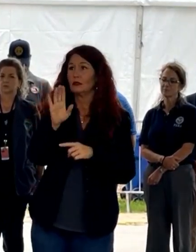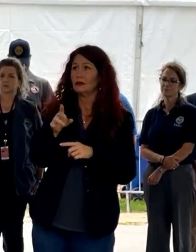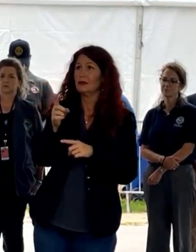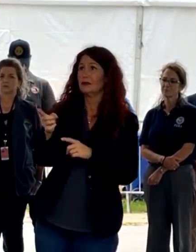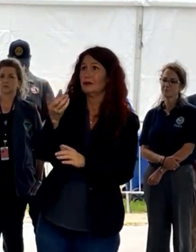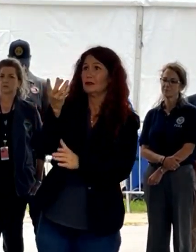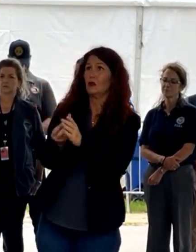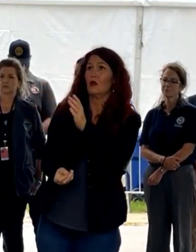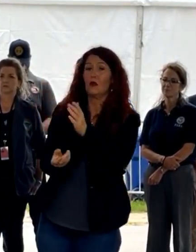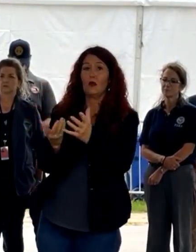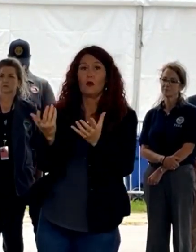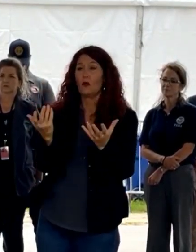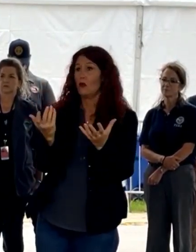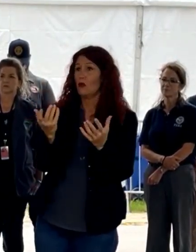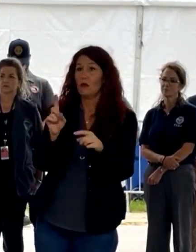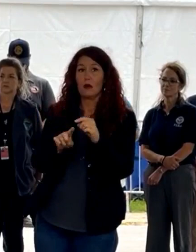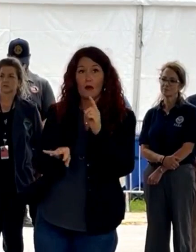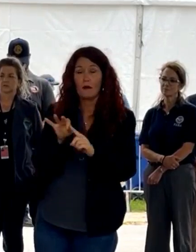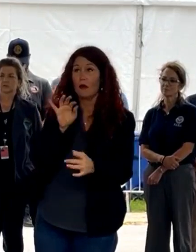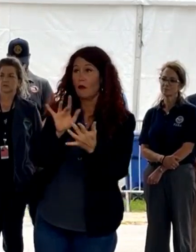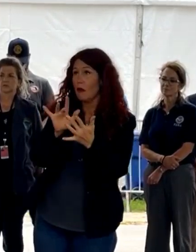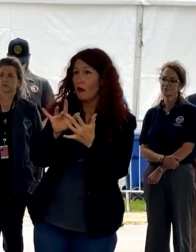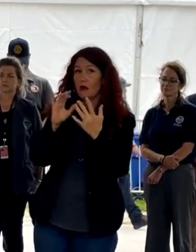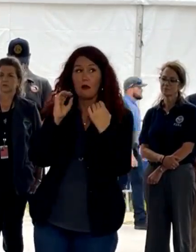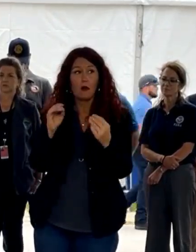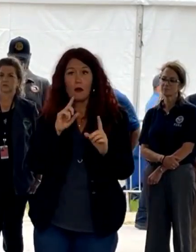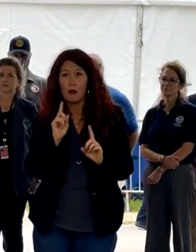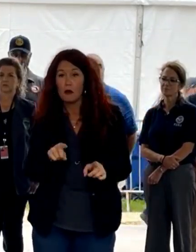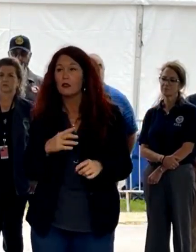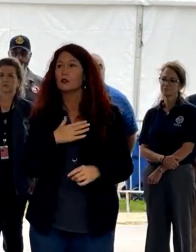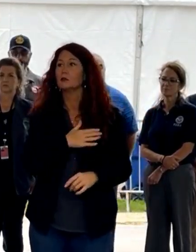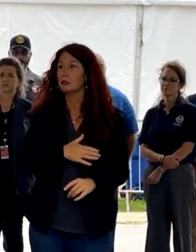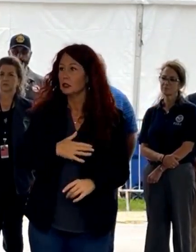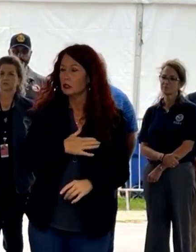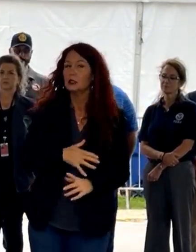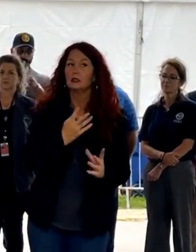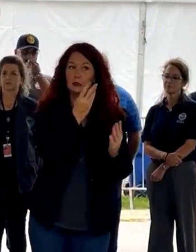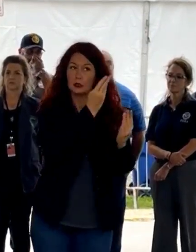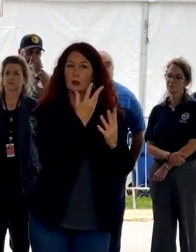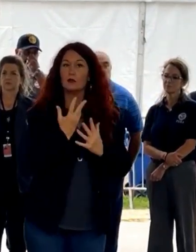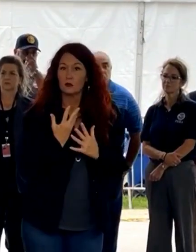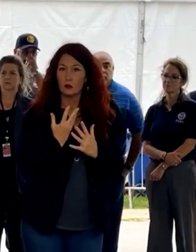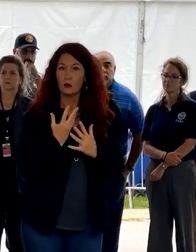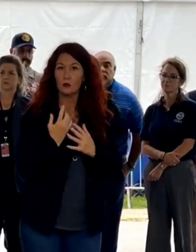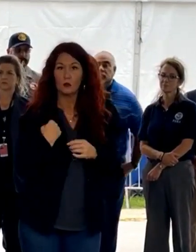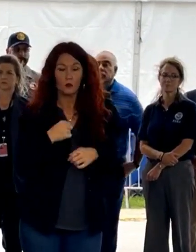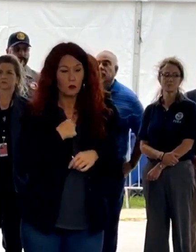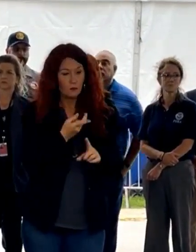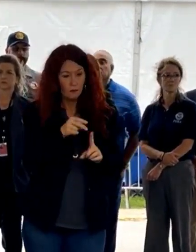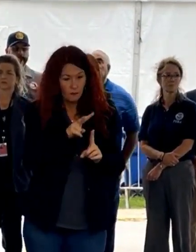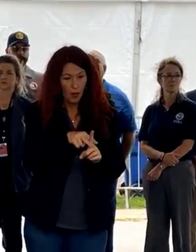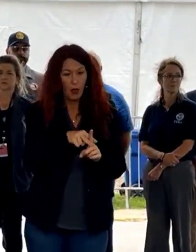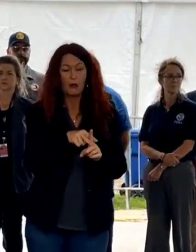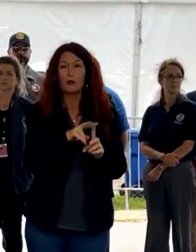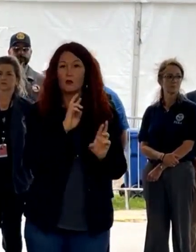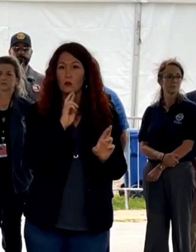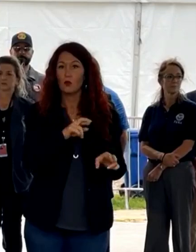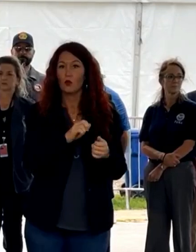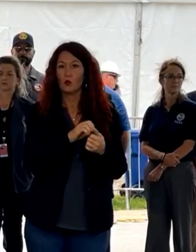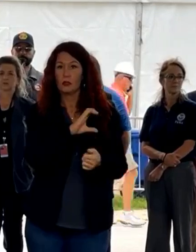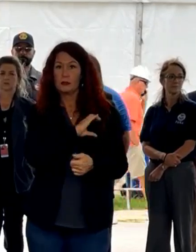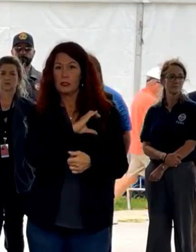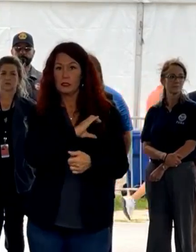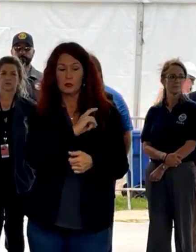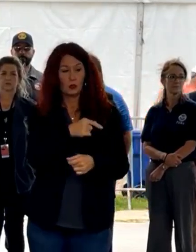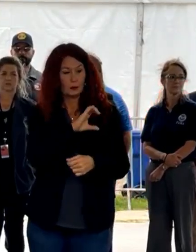connect with us so that our detectives can file missing persons reports with the police, and we want to confirm